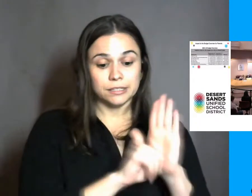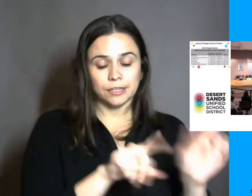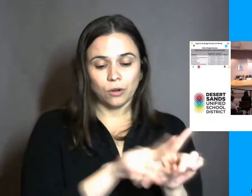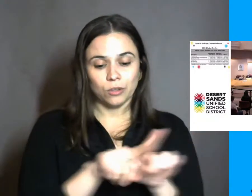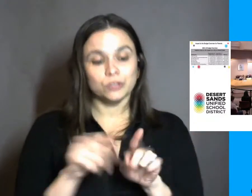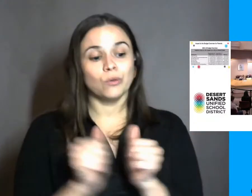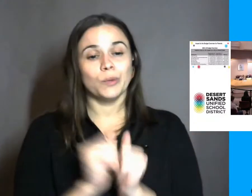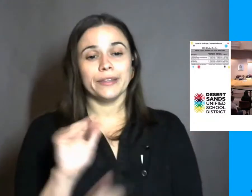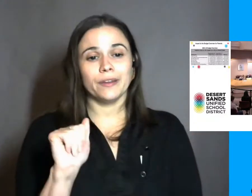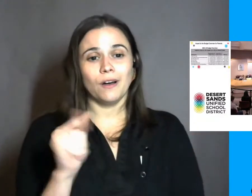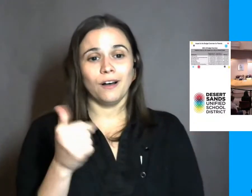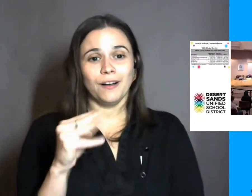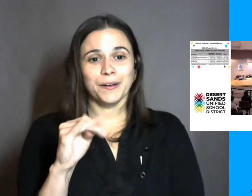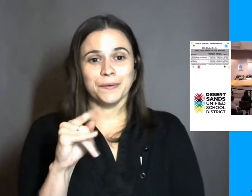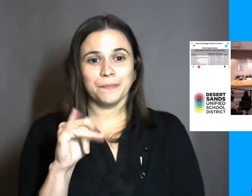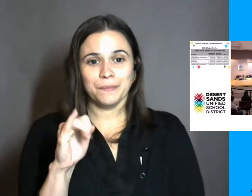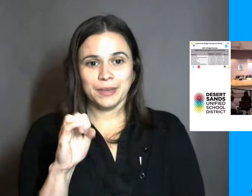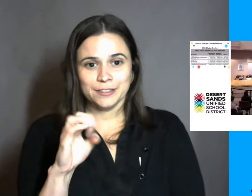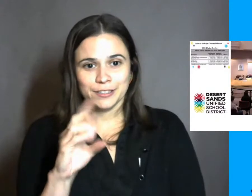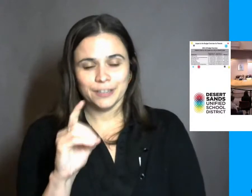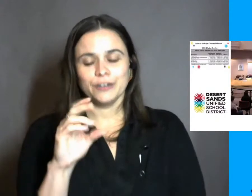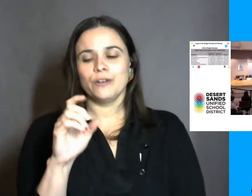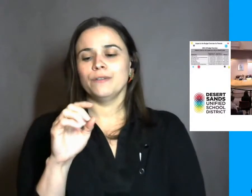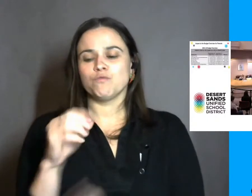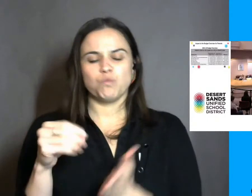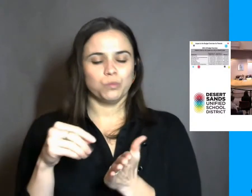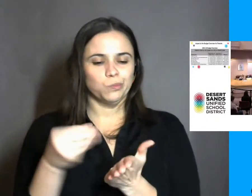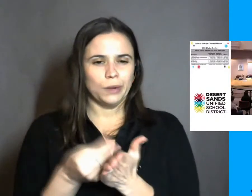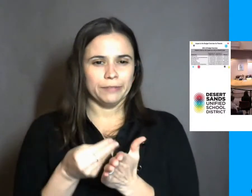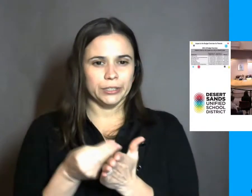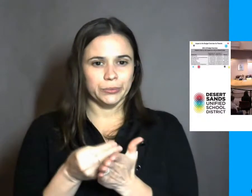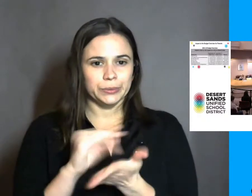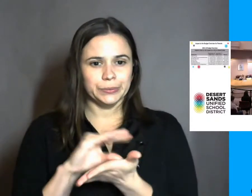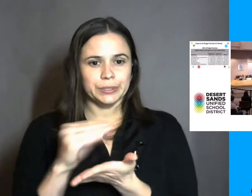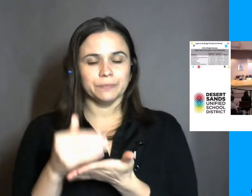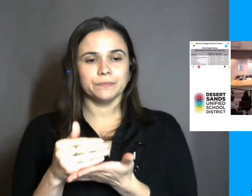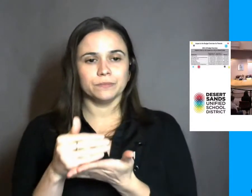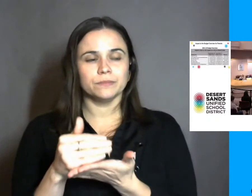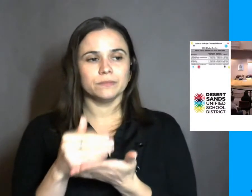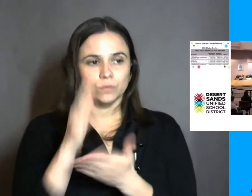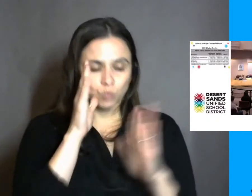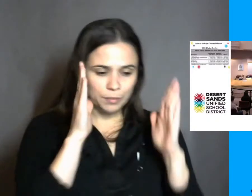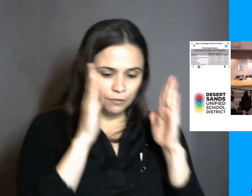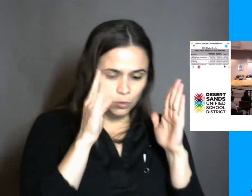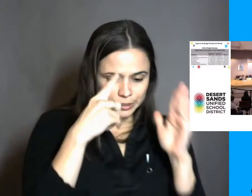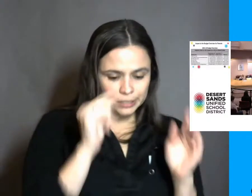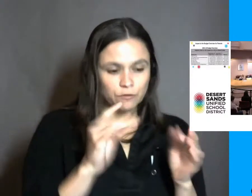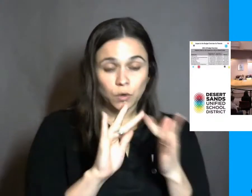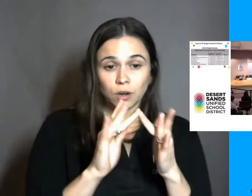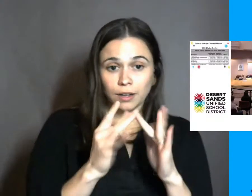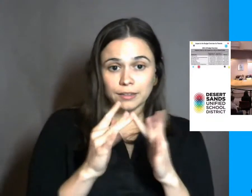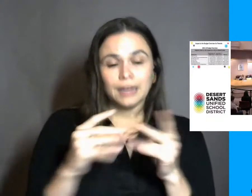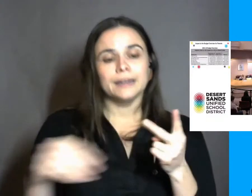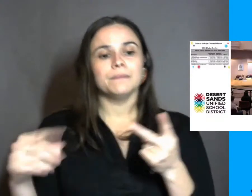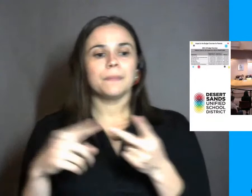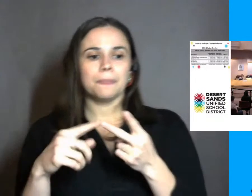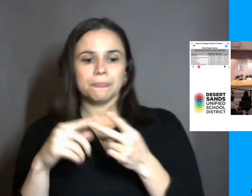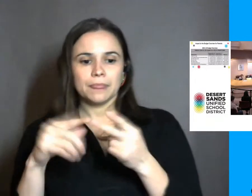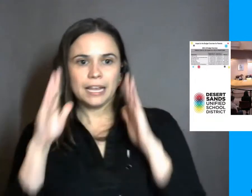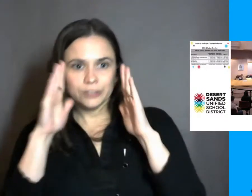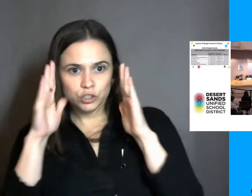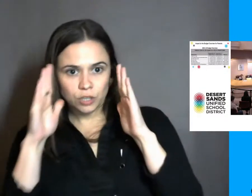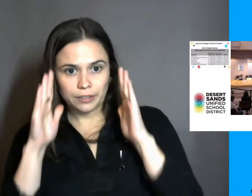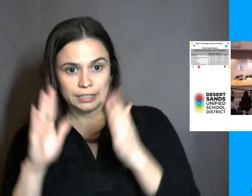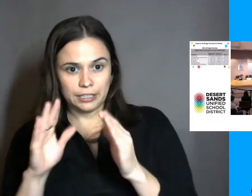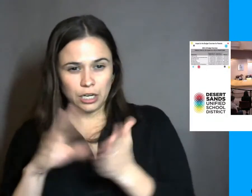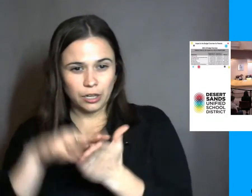revenues, expanded learning programs for students in addition to targeted professional learning programs, also referred to